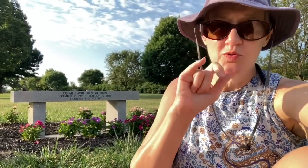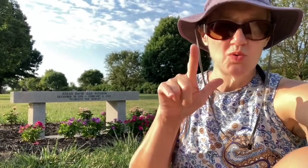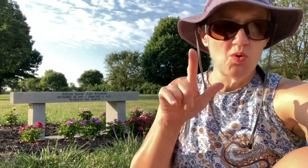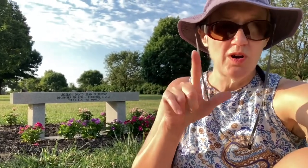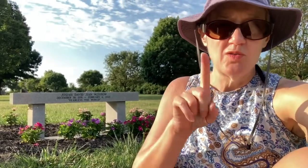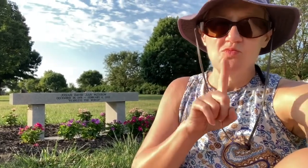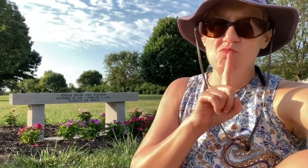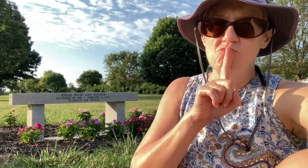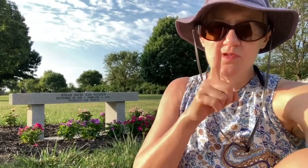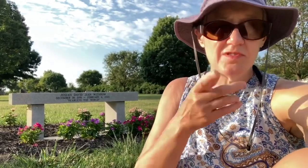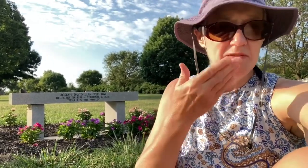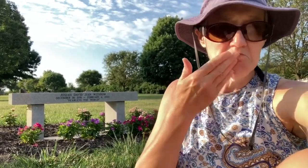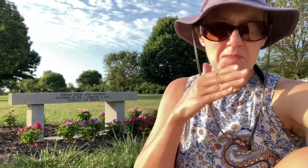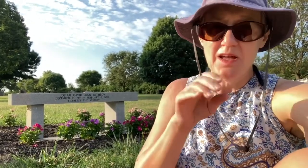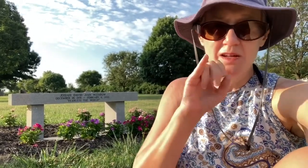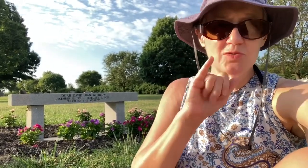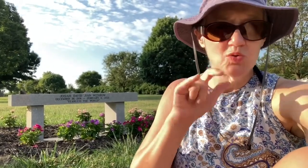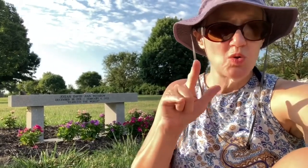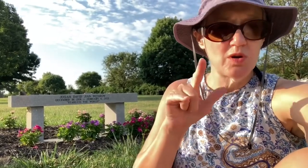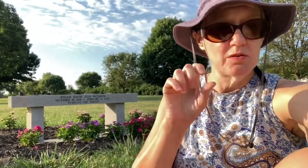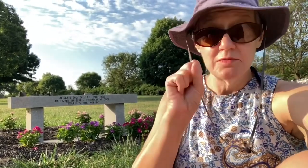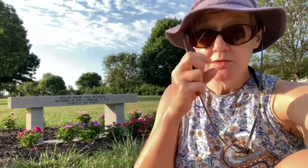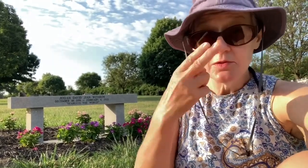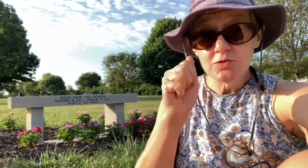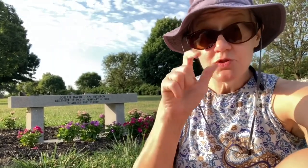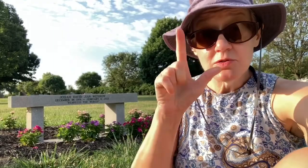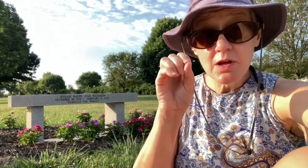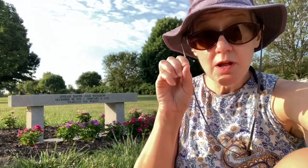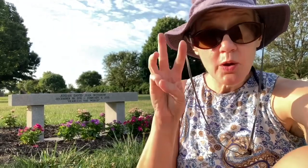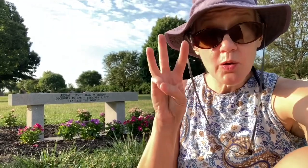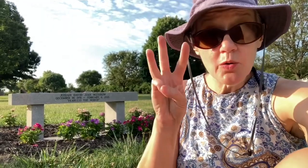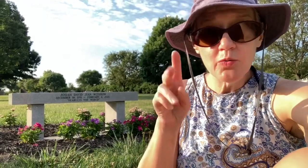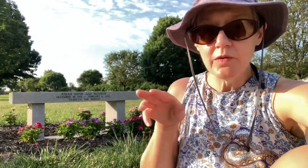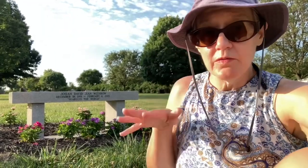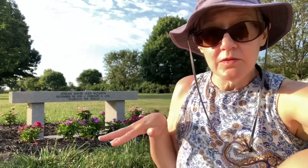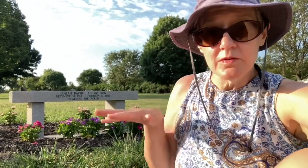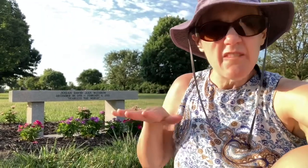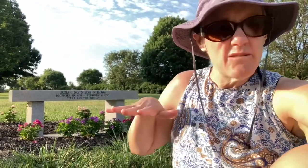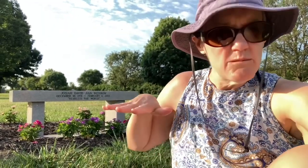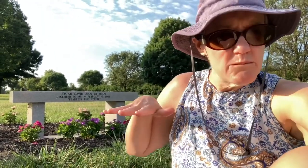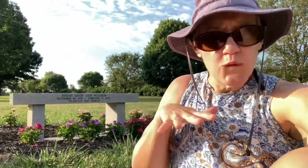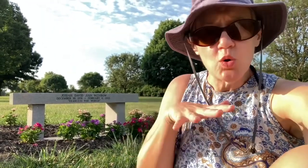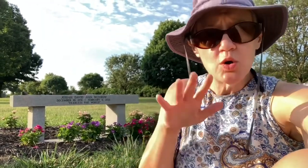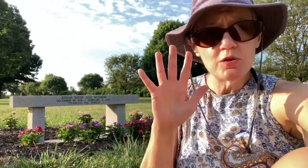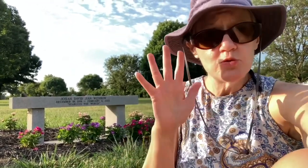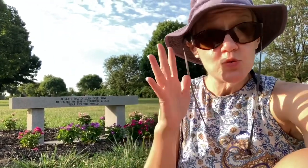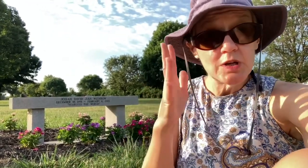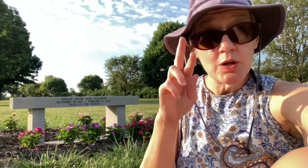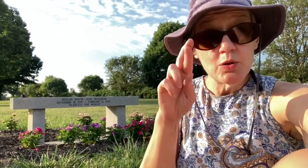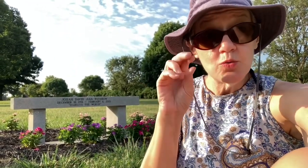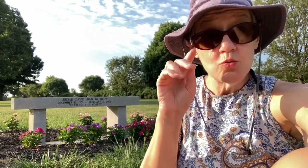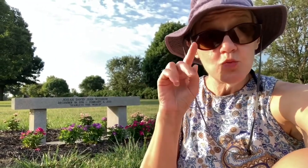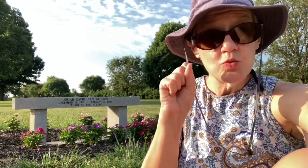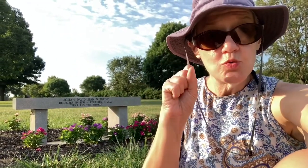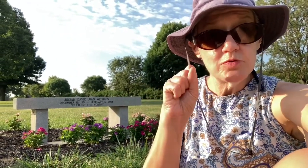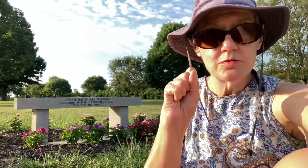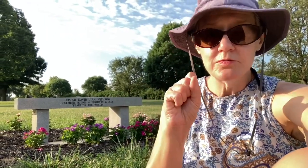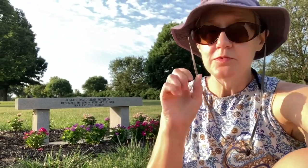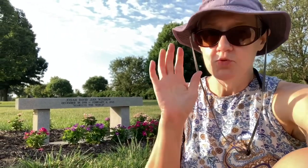This is really, really poor soil and very shallow. This soil is full of